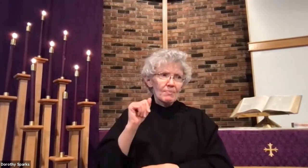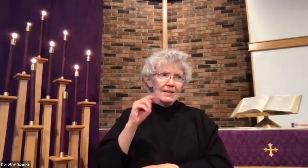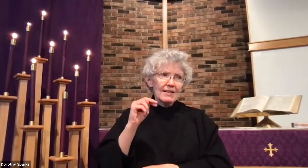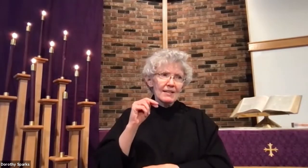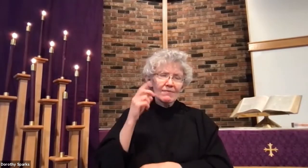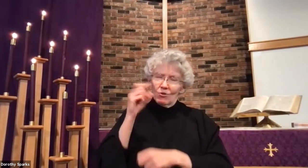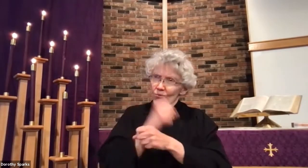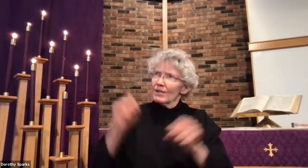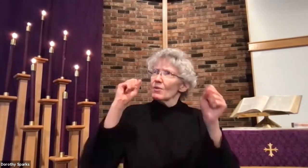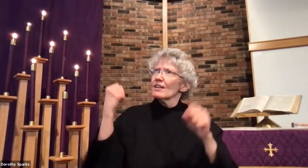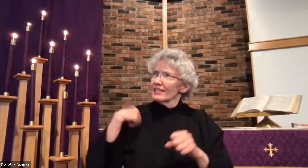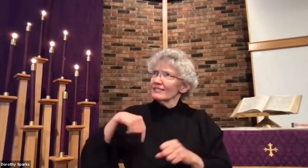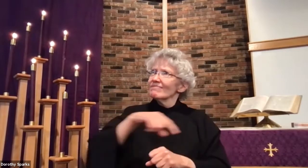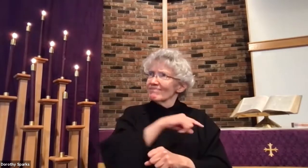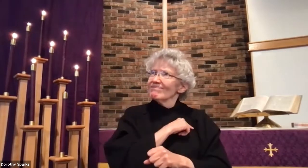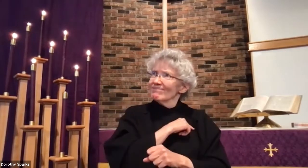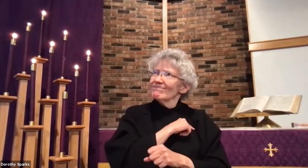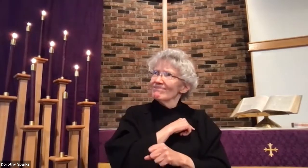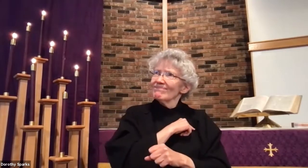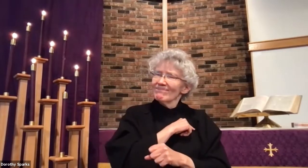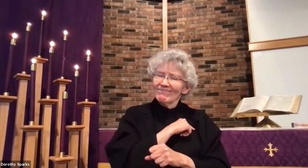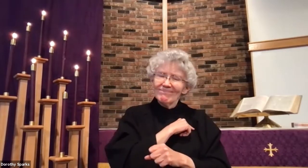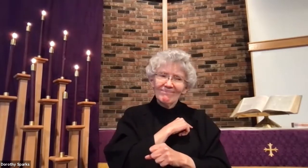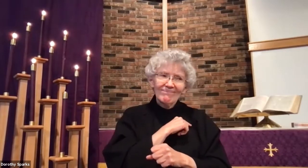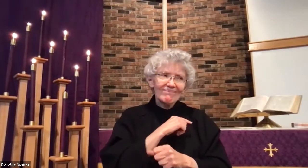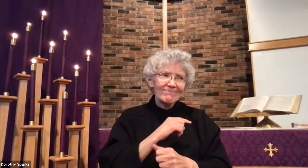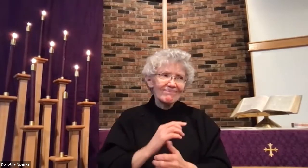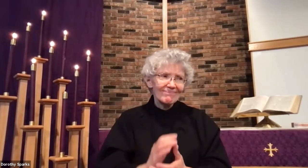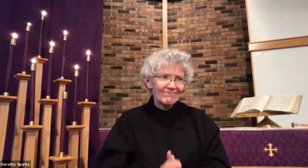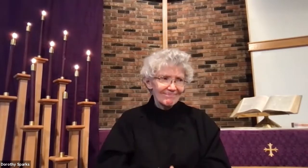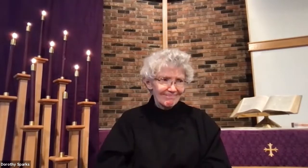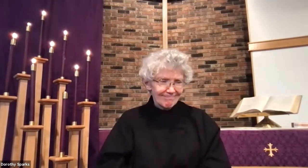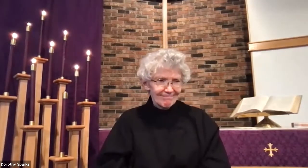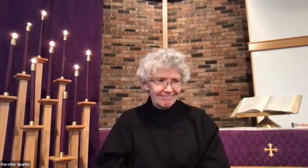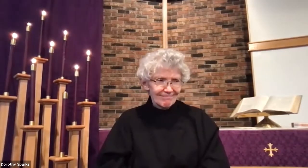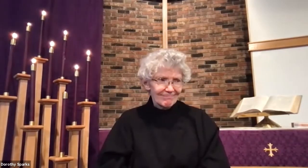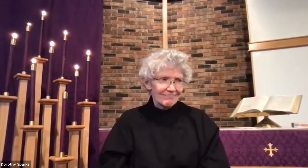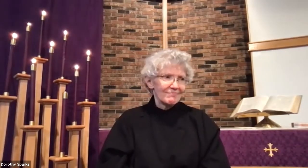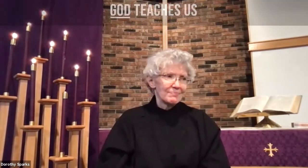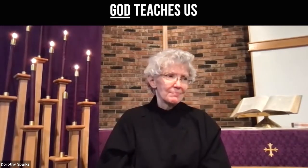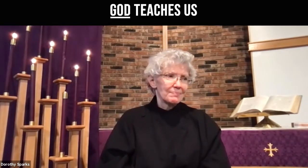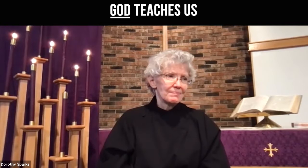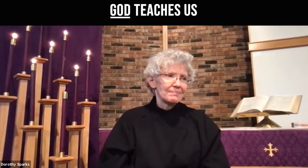And Jesus became human to redeem the world of sin and death forever.